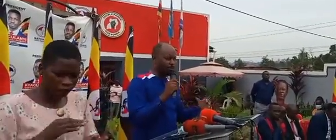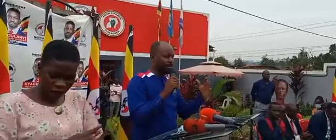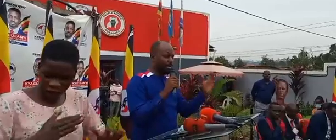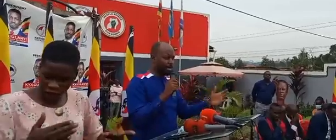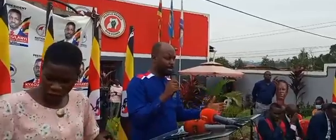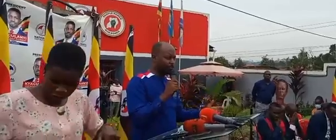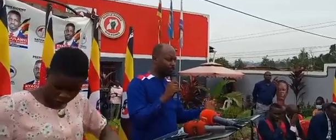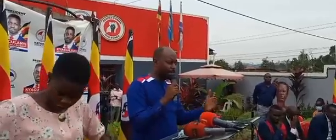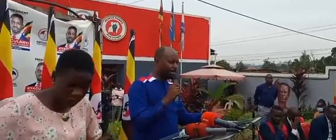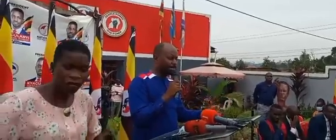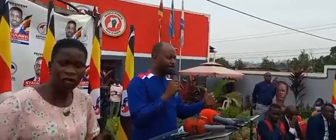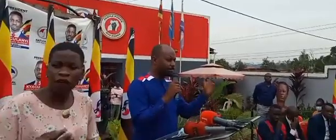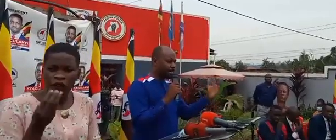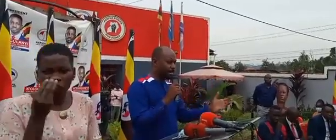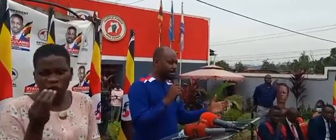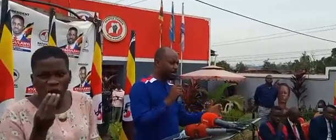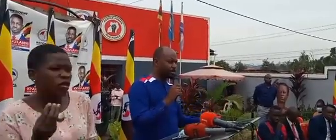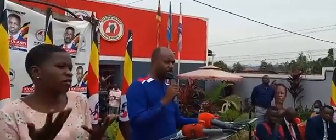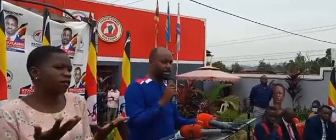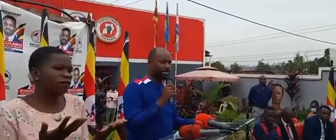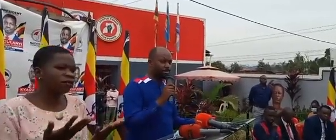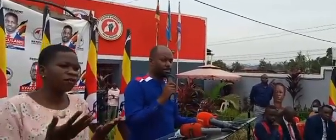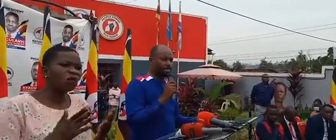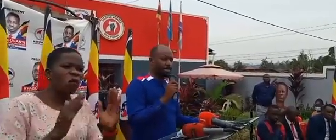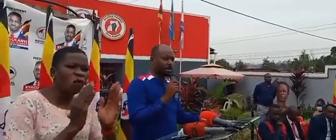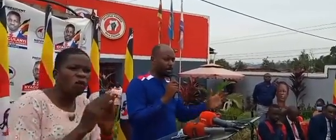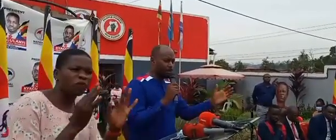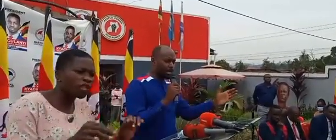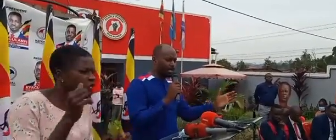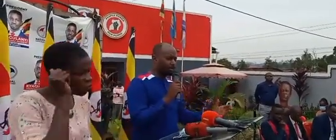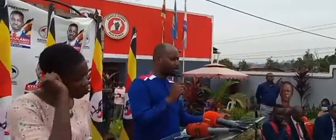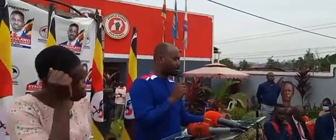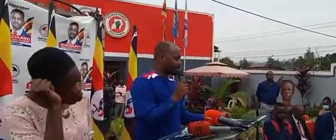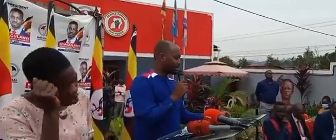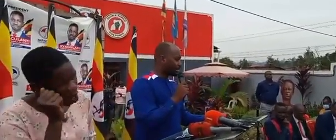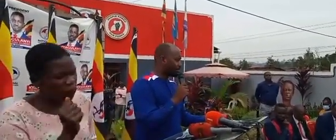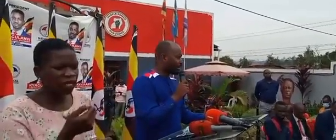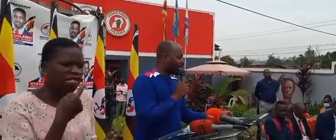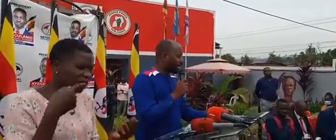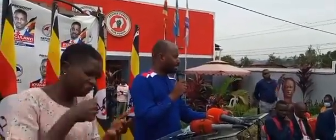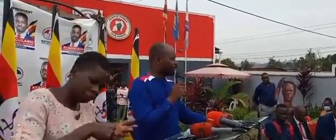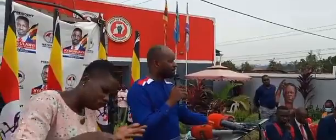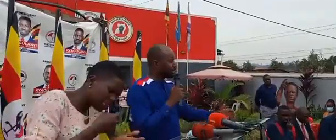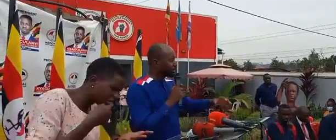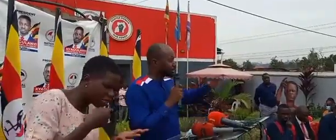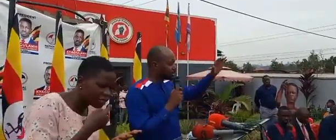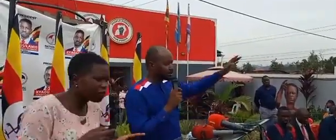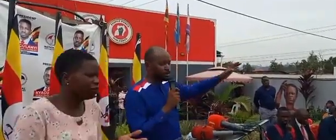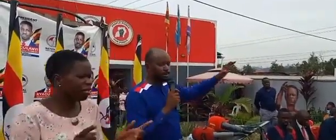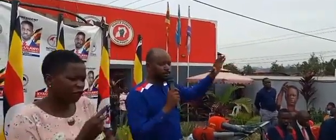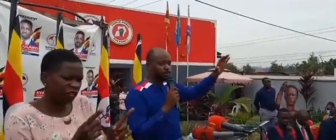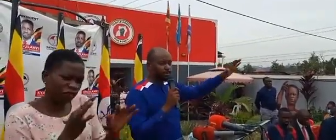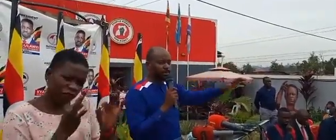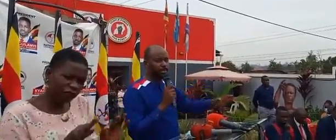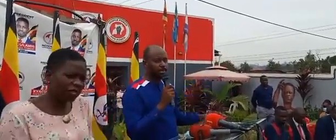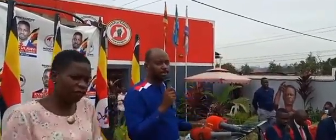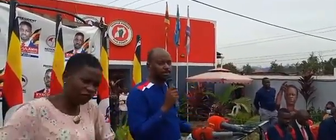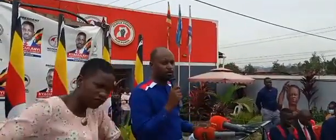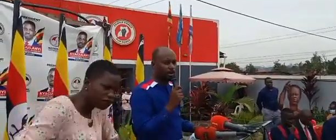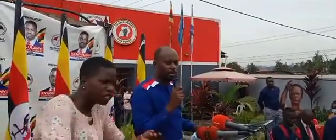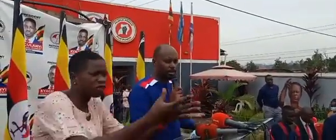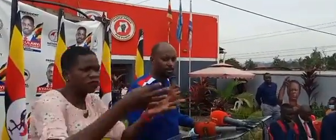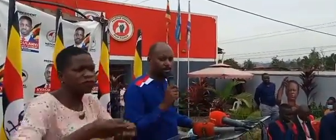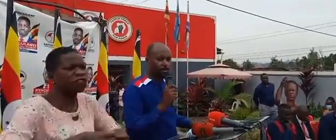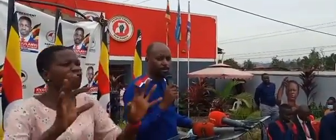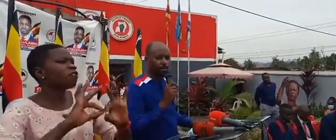who have food items, other household items, we kindly request you to bring them, and then we are going to distribute them to the families